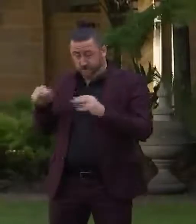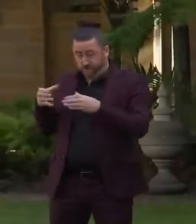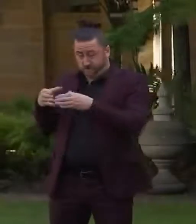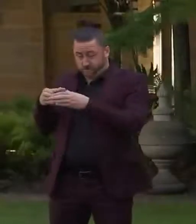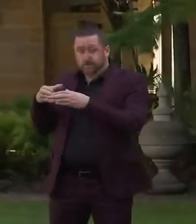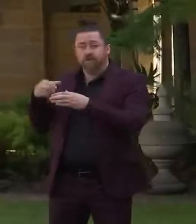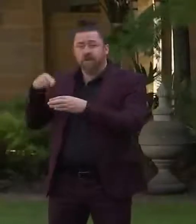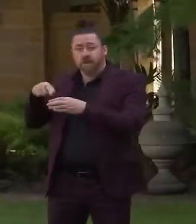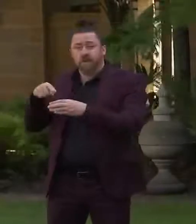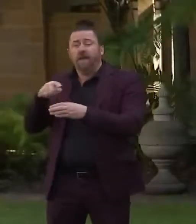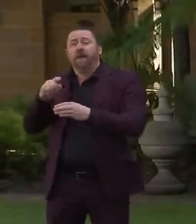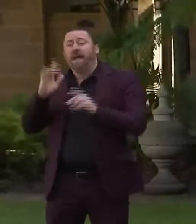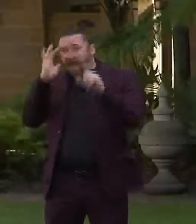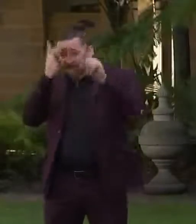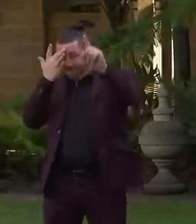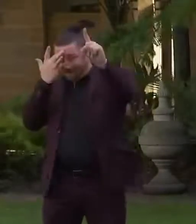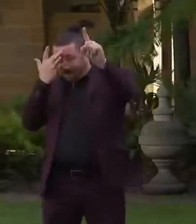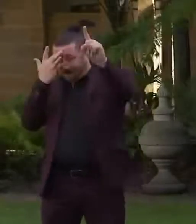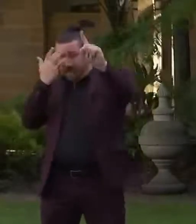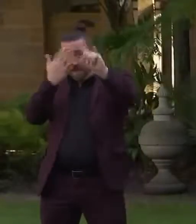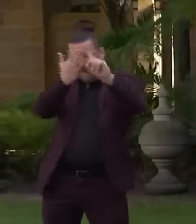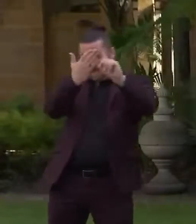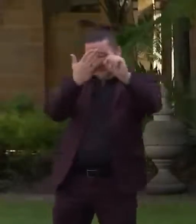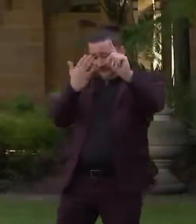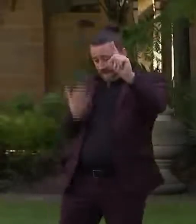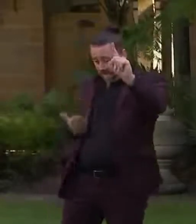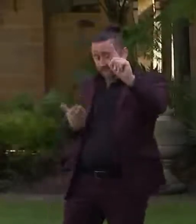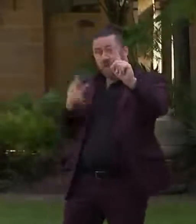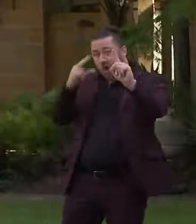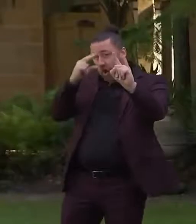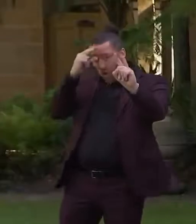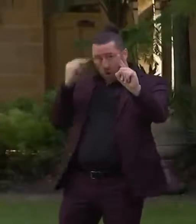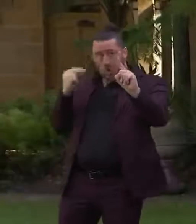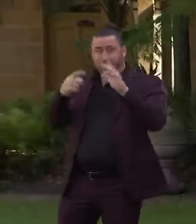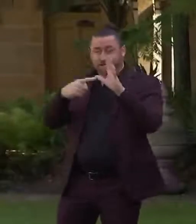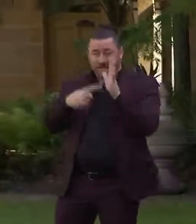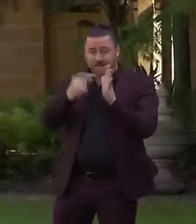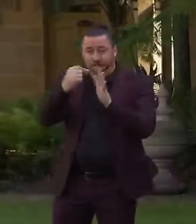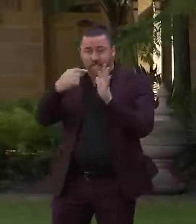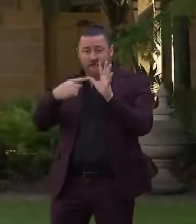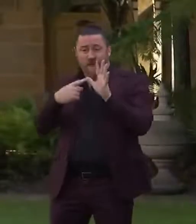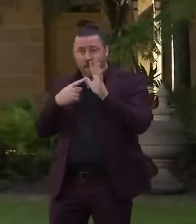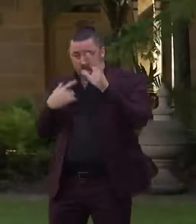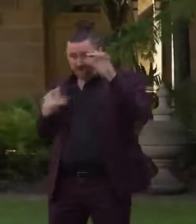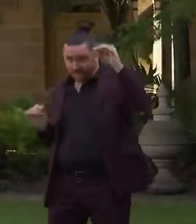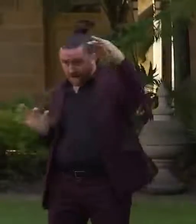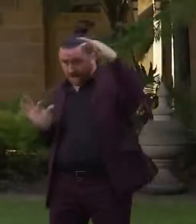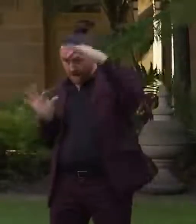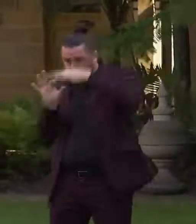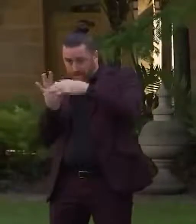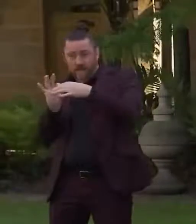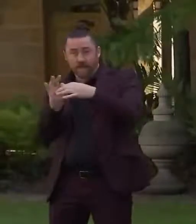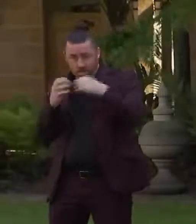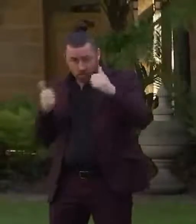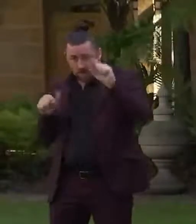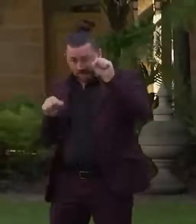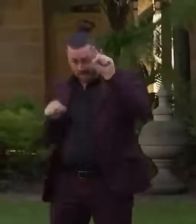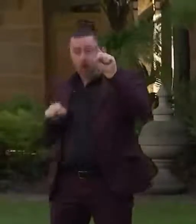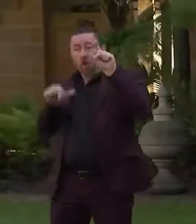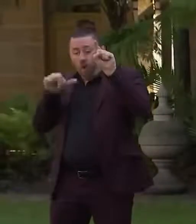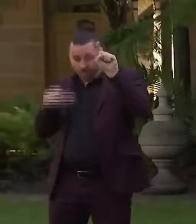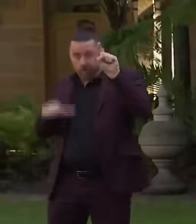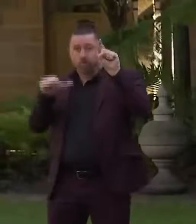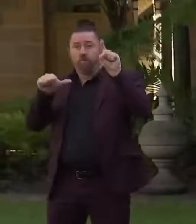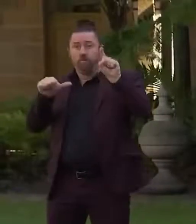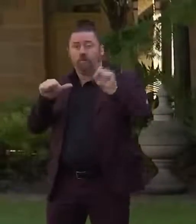that gentleman from India at the PA, and I have confirmation of that because I have the genome sequence. They did that very rapidly.